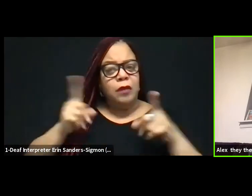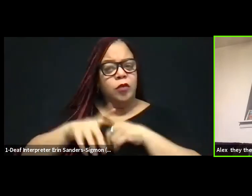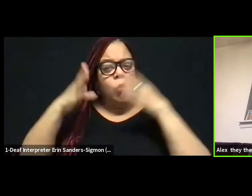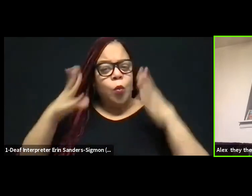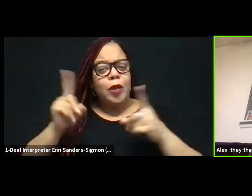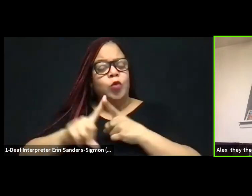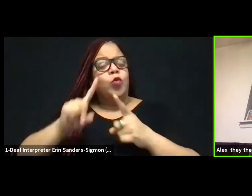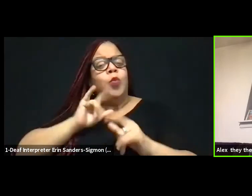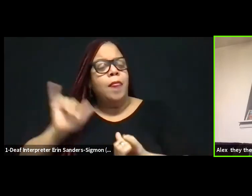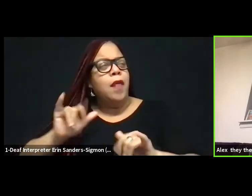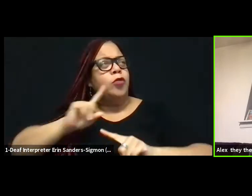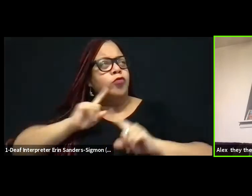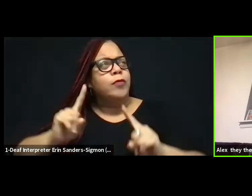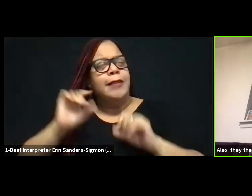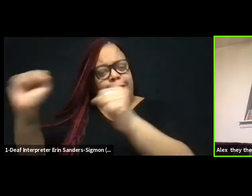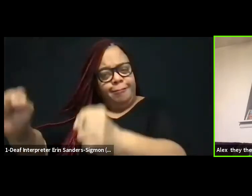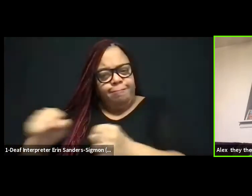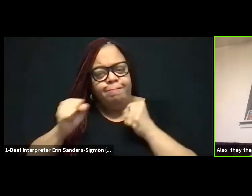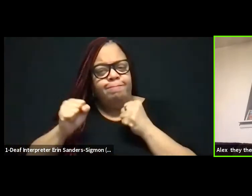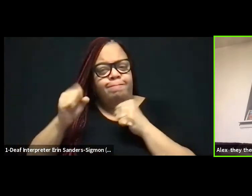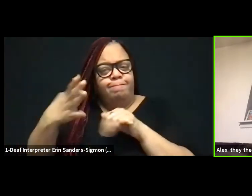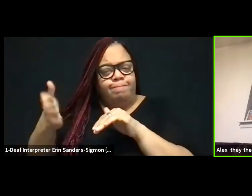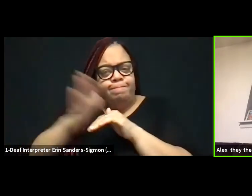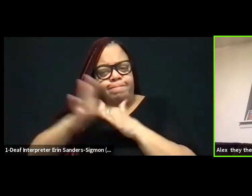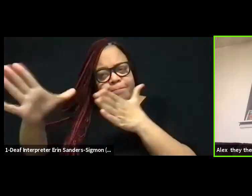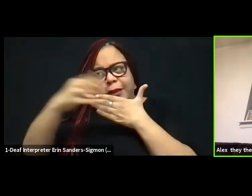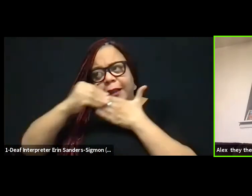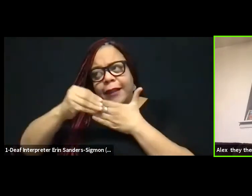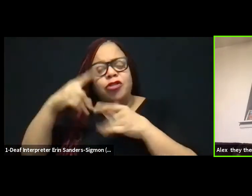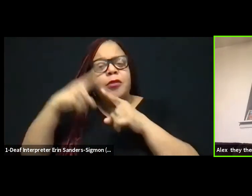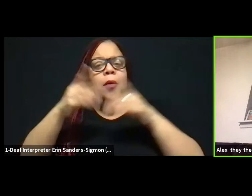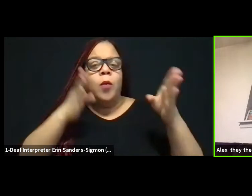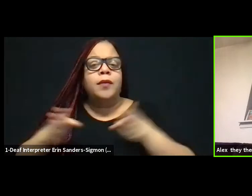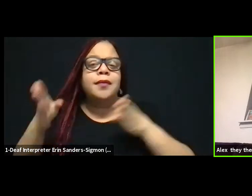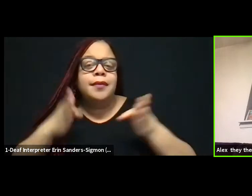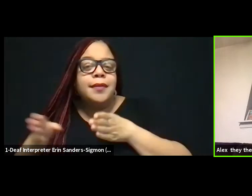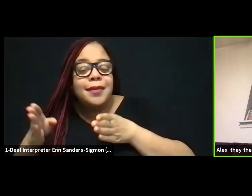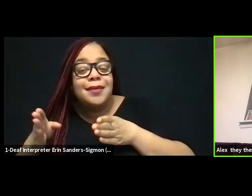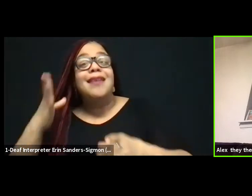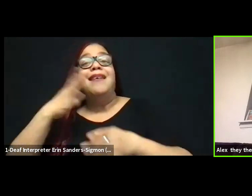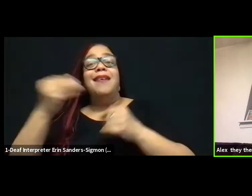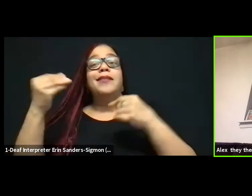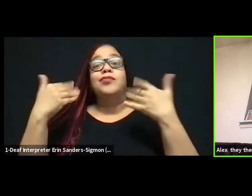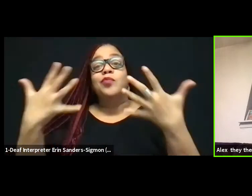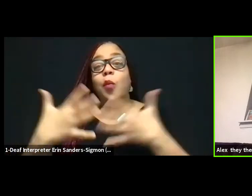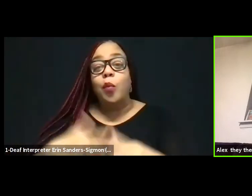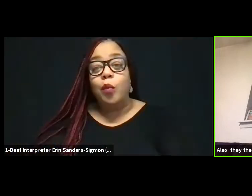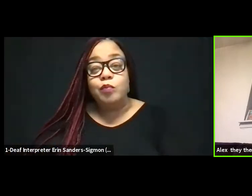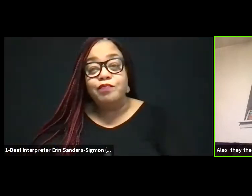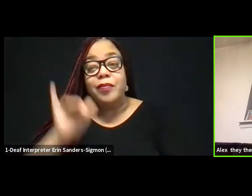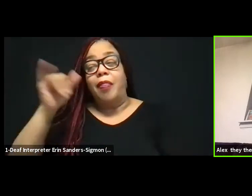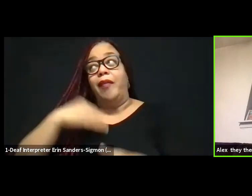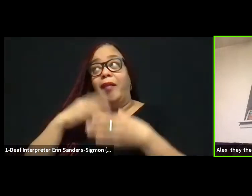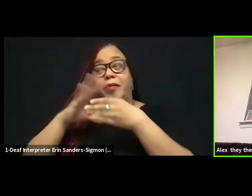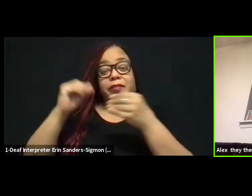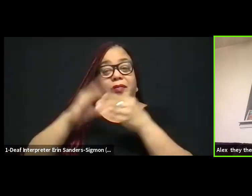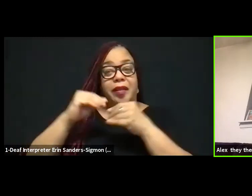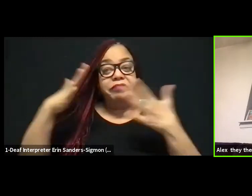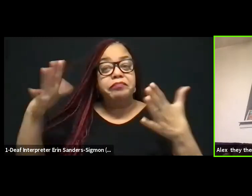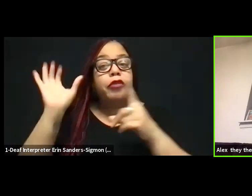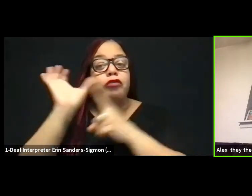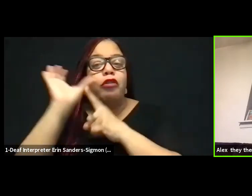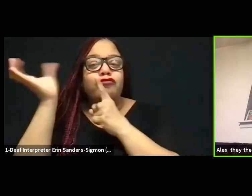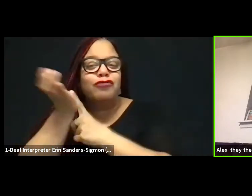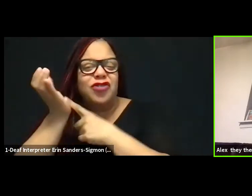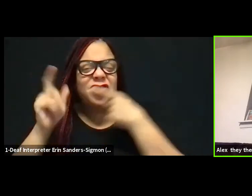saying, like, you know, culture is our education and being able to express ourselves through our history, our ancestry, our art, our creativity